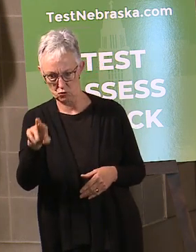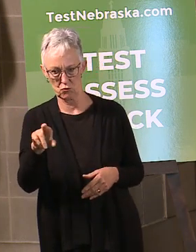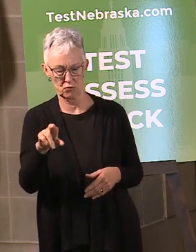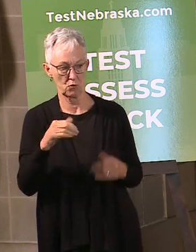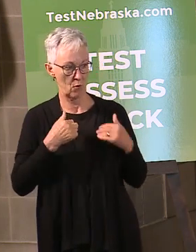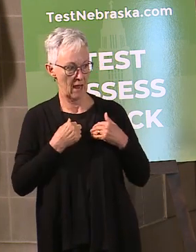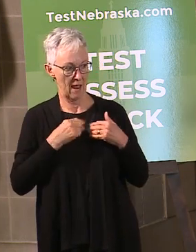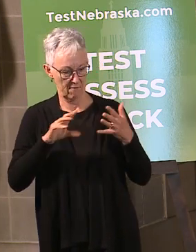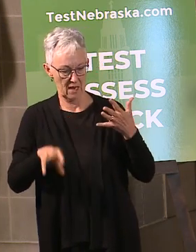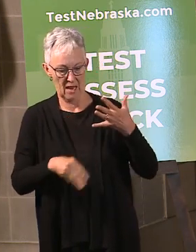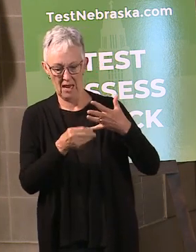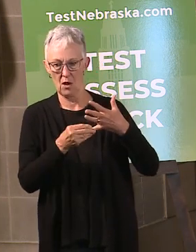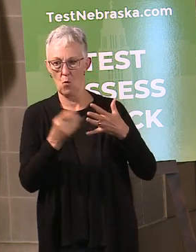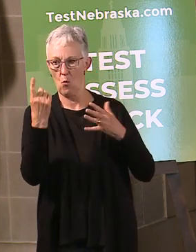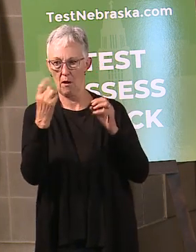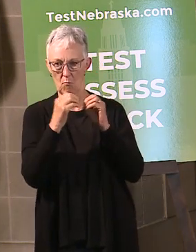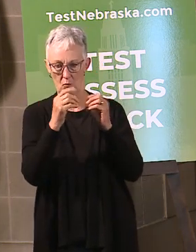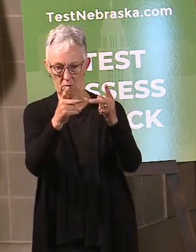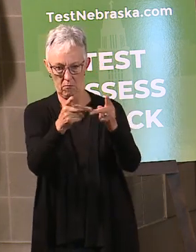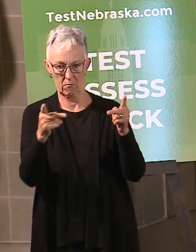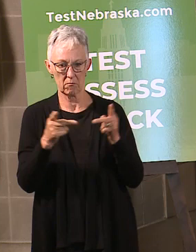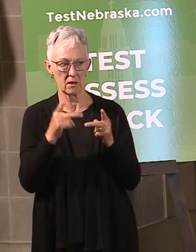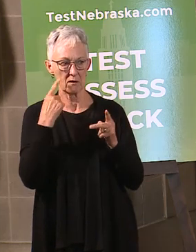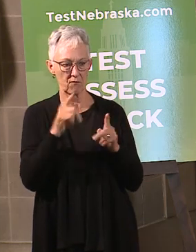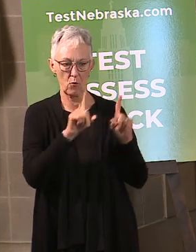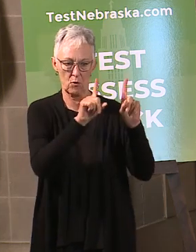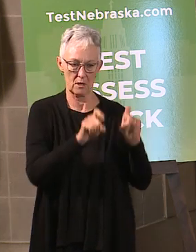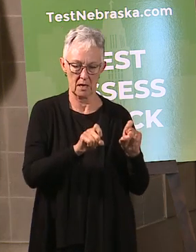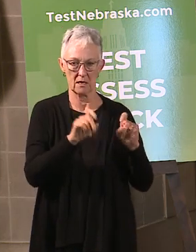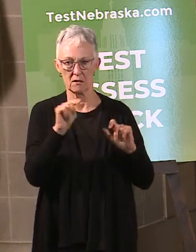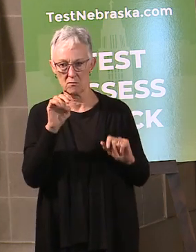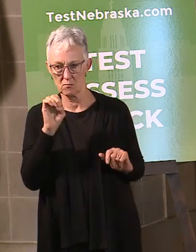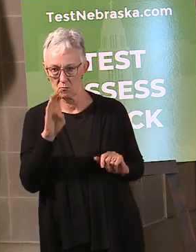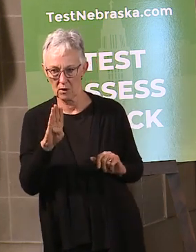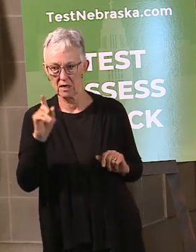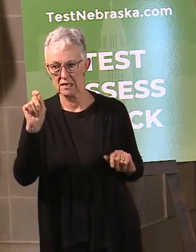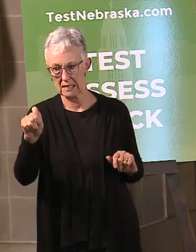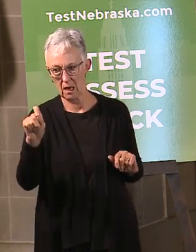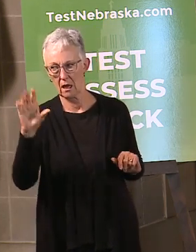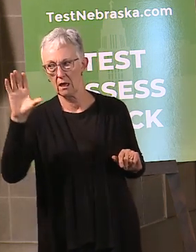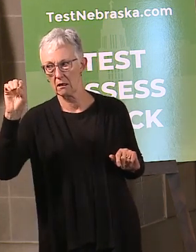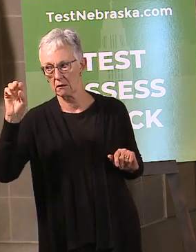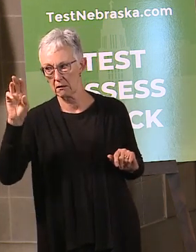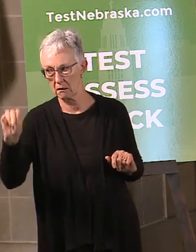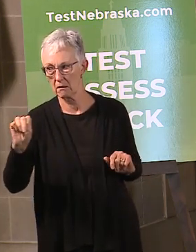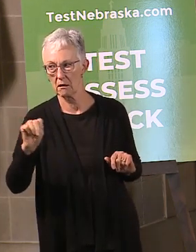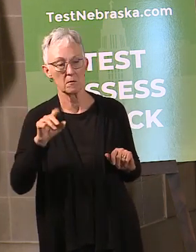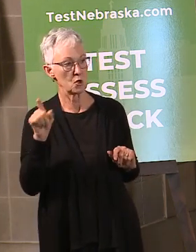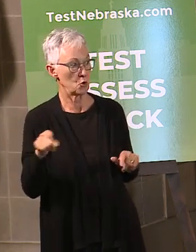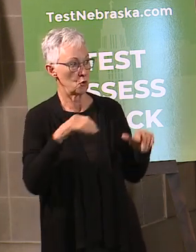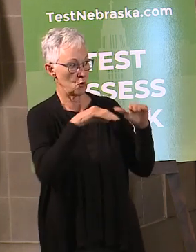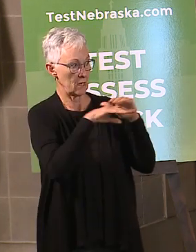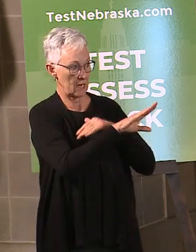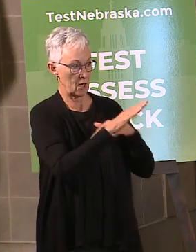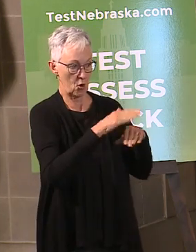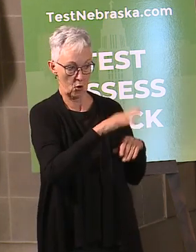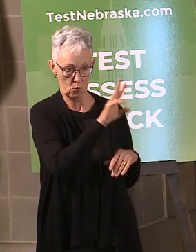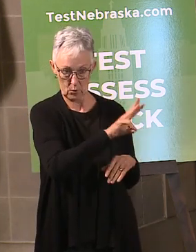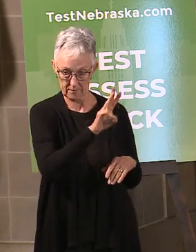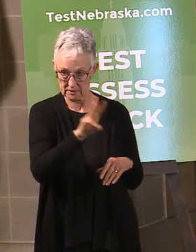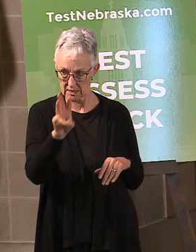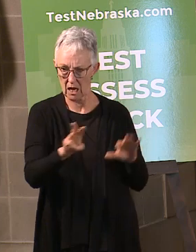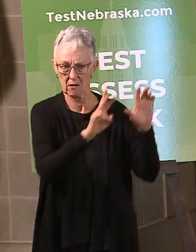up at testnebraska.com. We want people to get registered. It's less than a 5-minute assessment. The day is going to be kept secure, only used for this